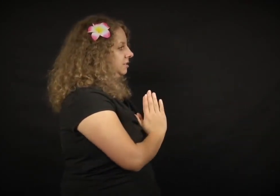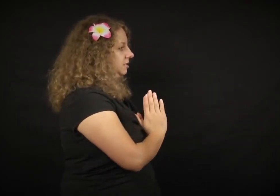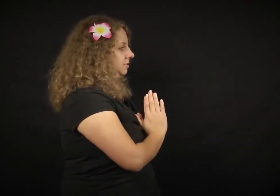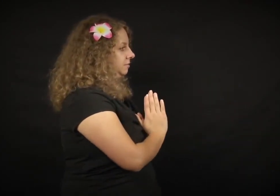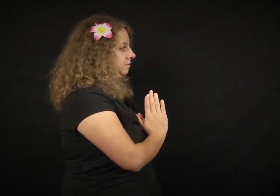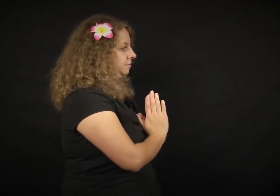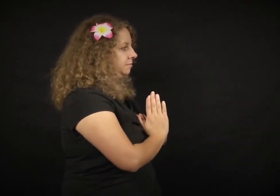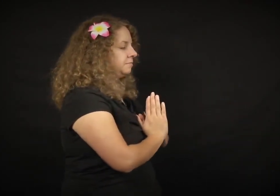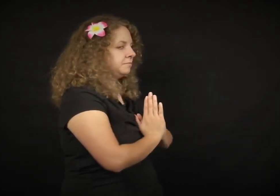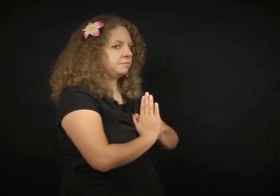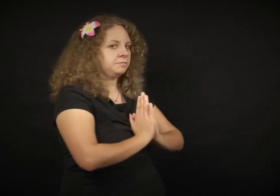request.